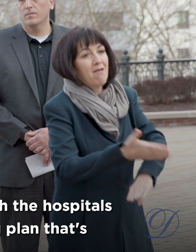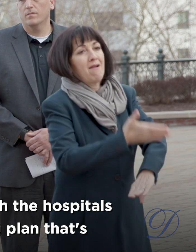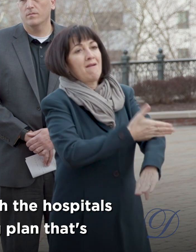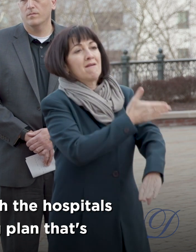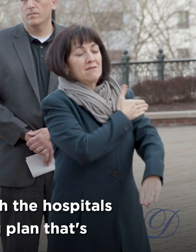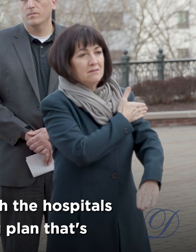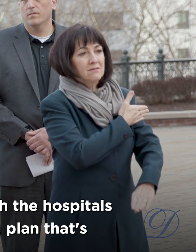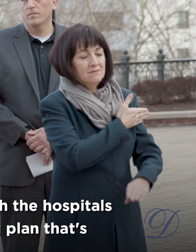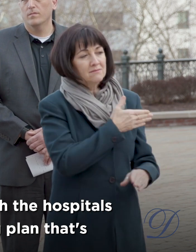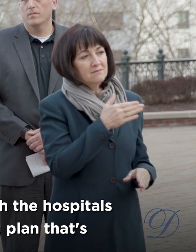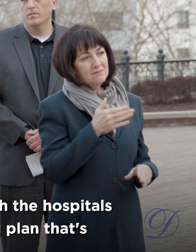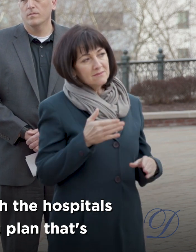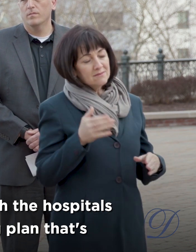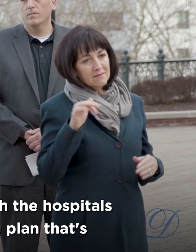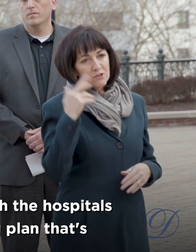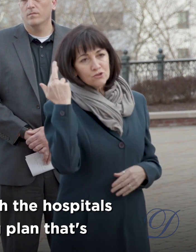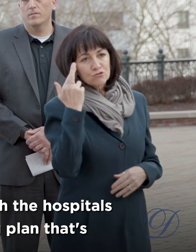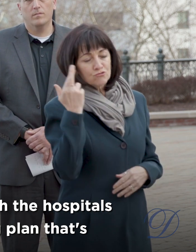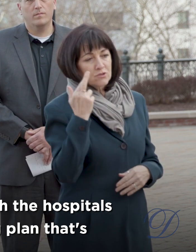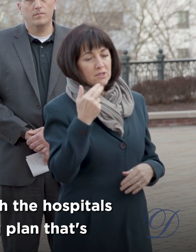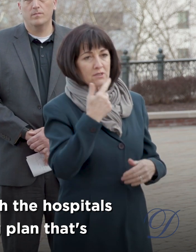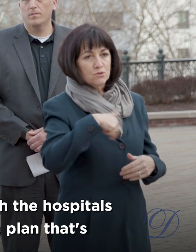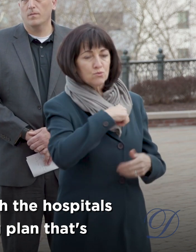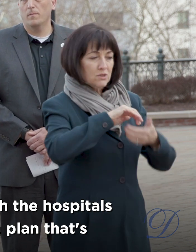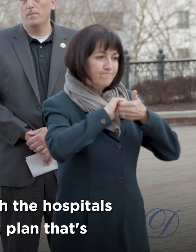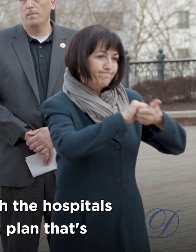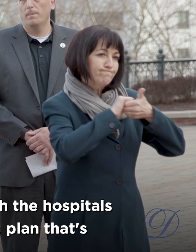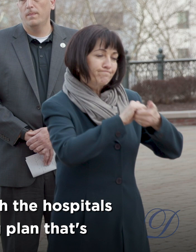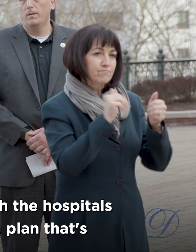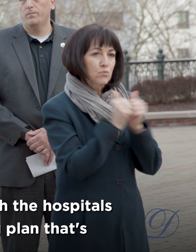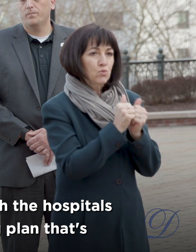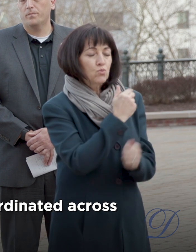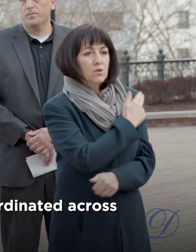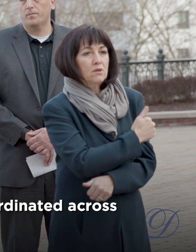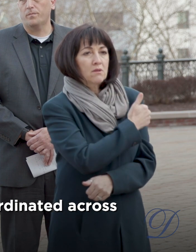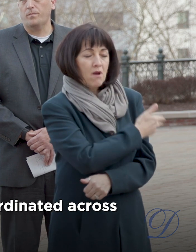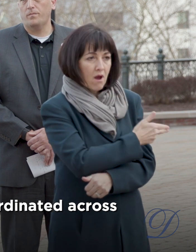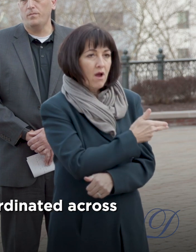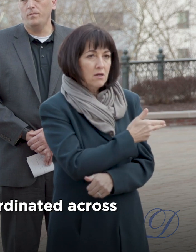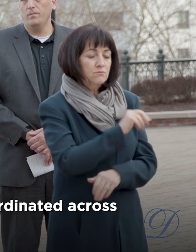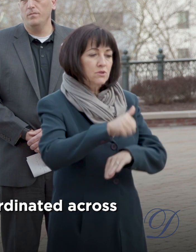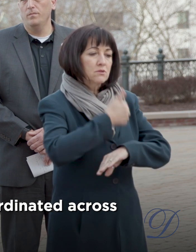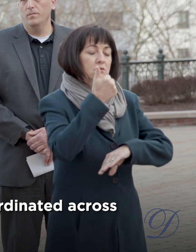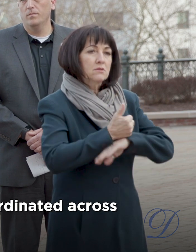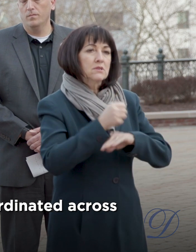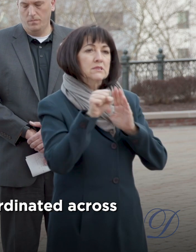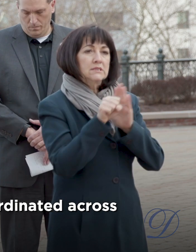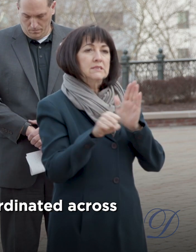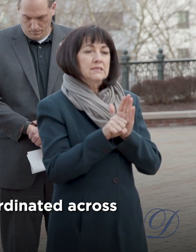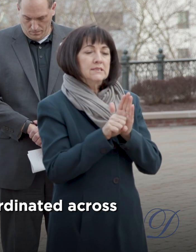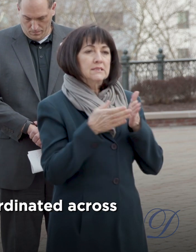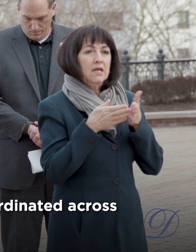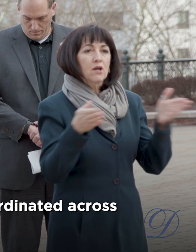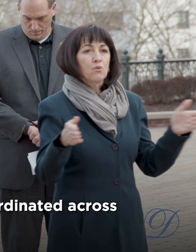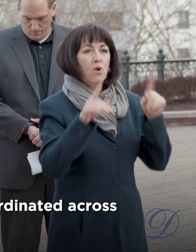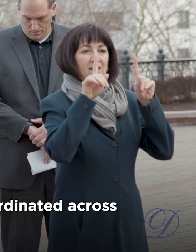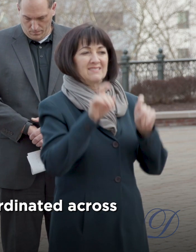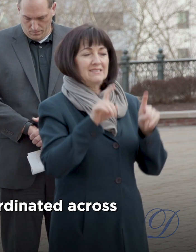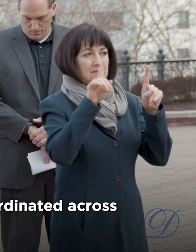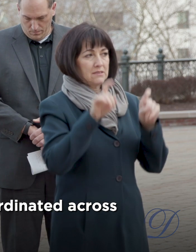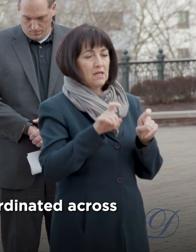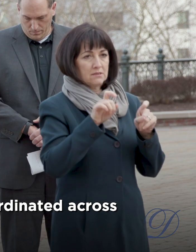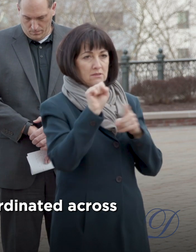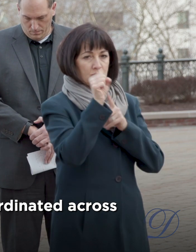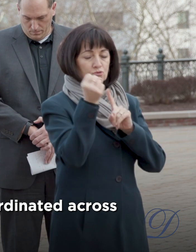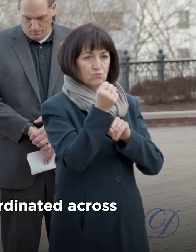working with the hospitals to develop a statewide testing plan that's being stood up this week and